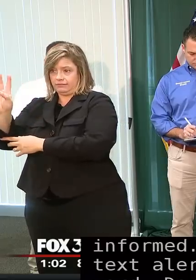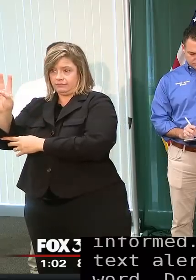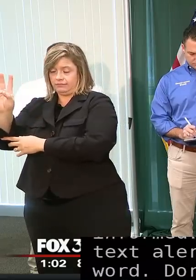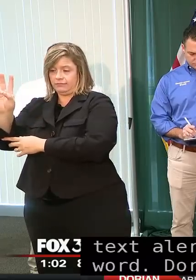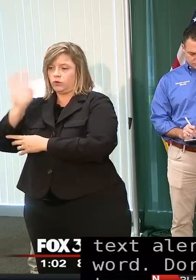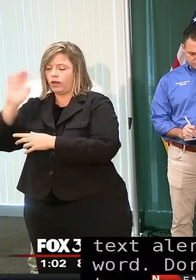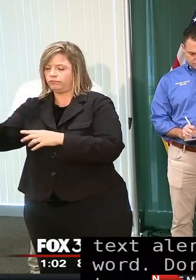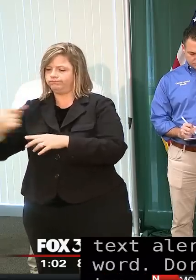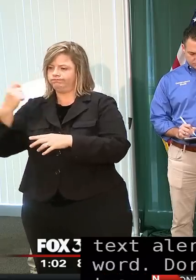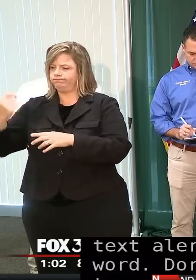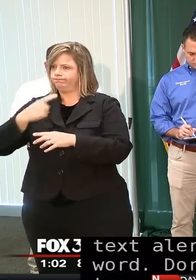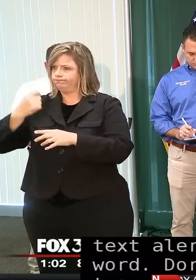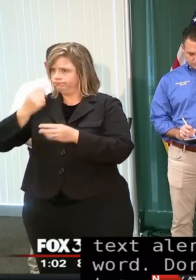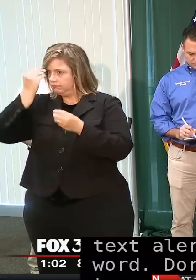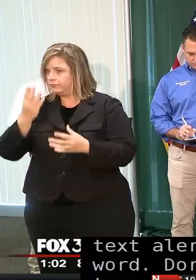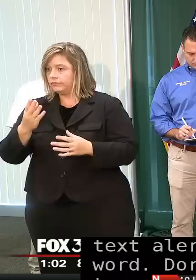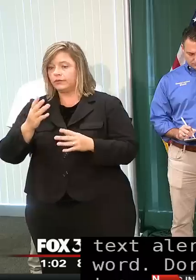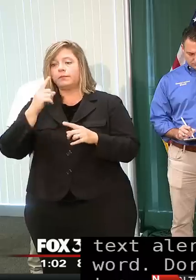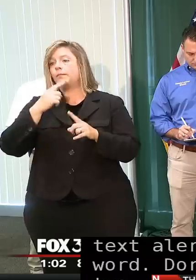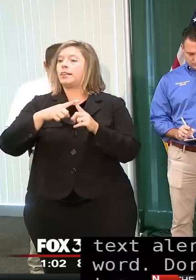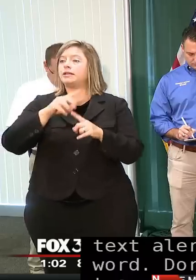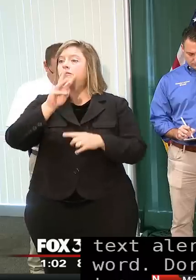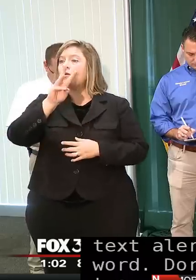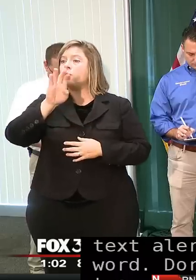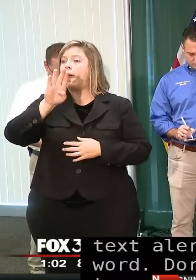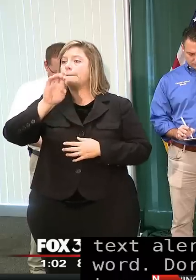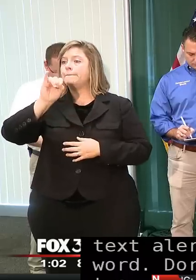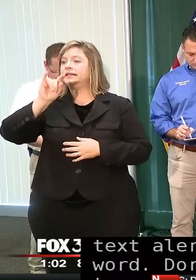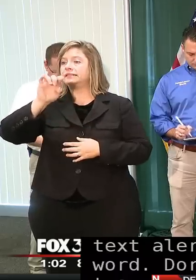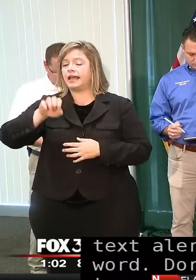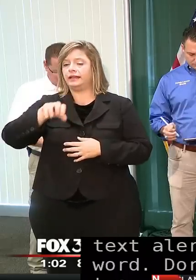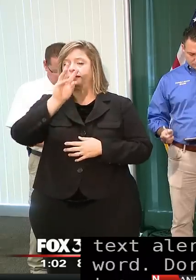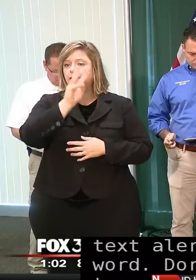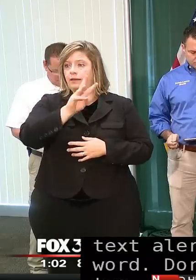888-777. Also at our website, which is